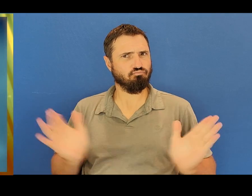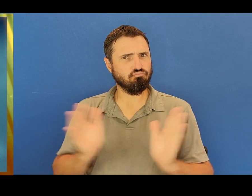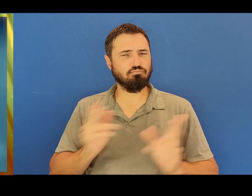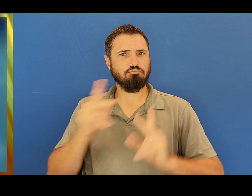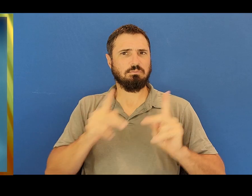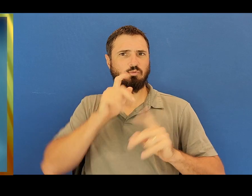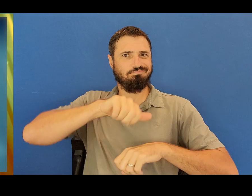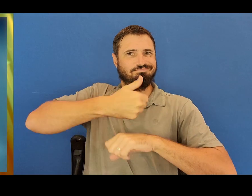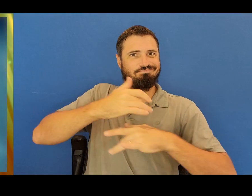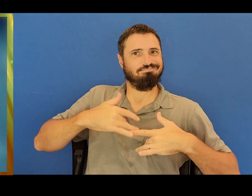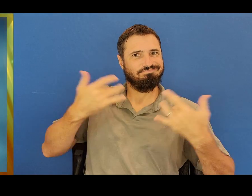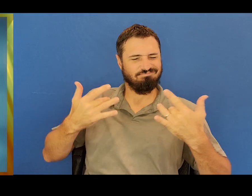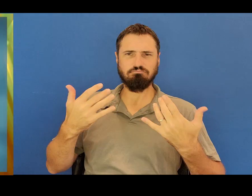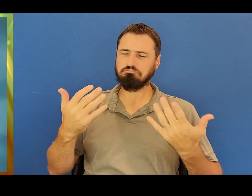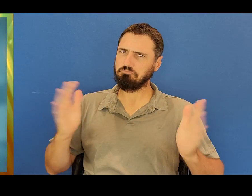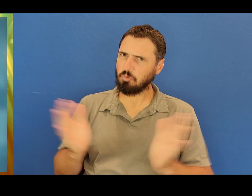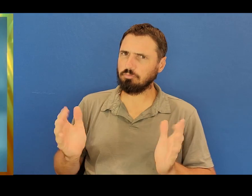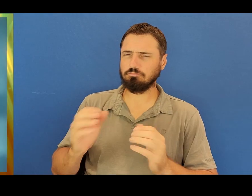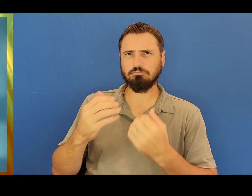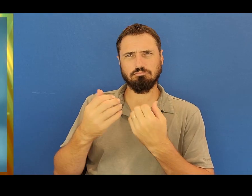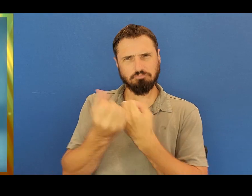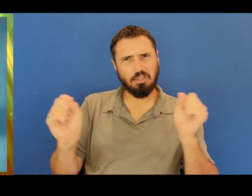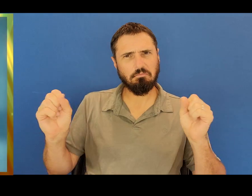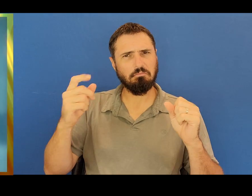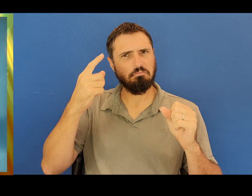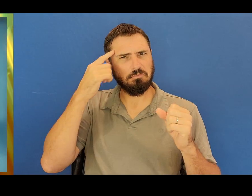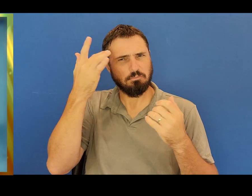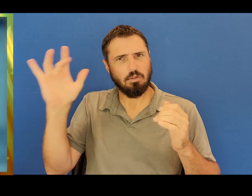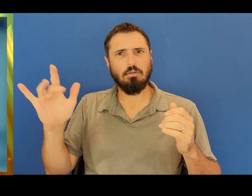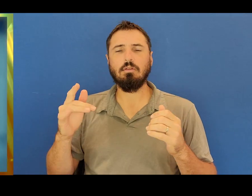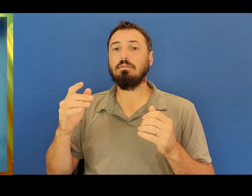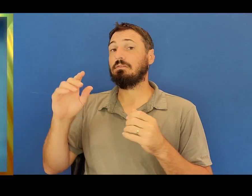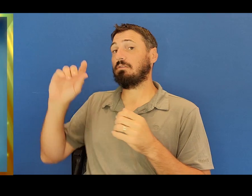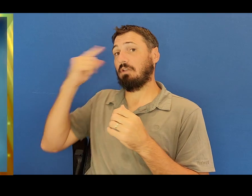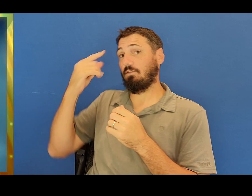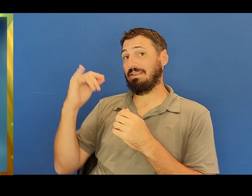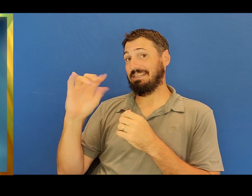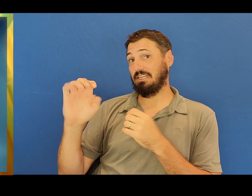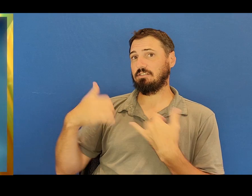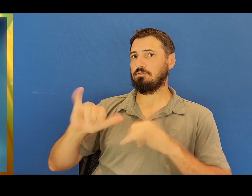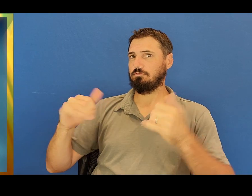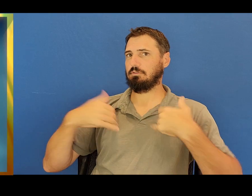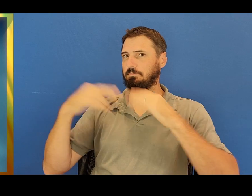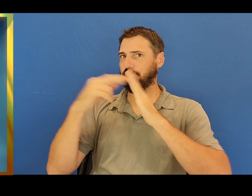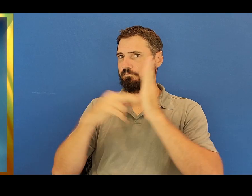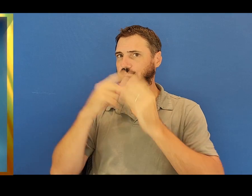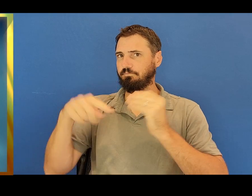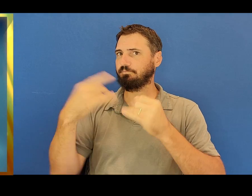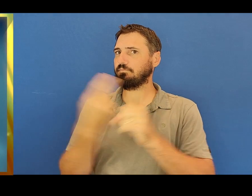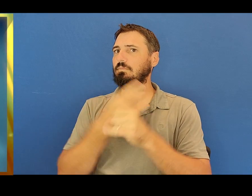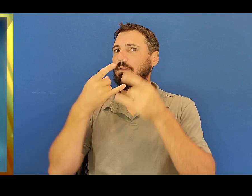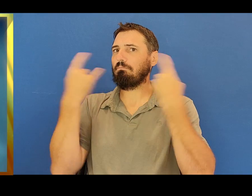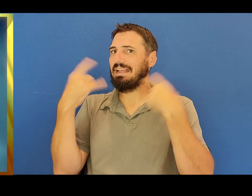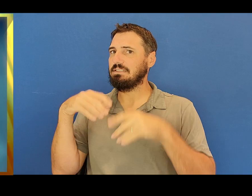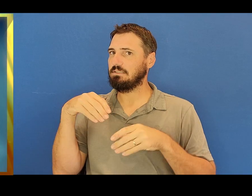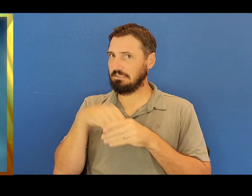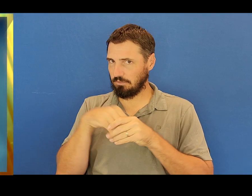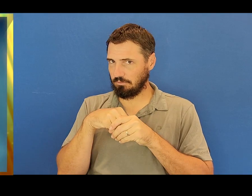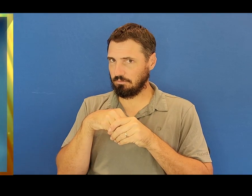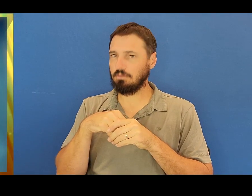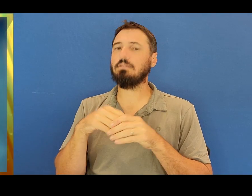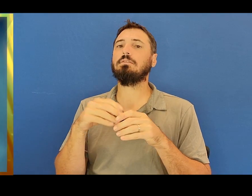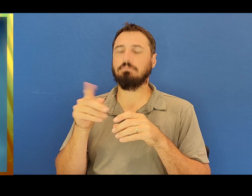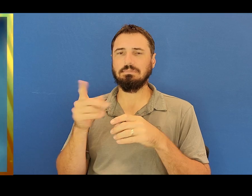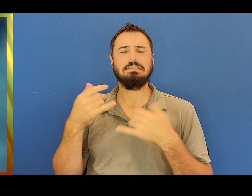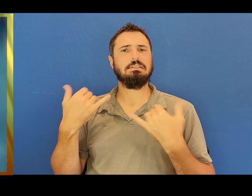practices. Governor Ige's statewide emergency mandates remain in effect regarding masks indoors,